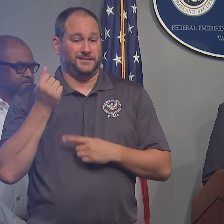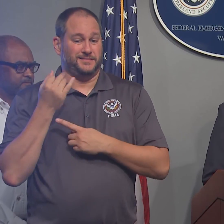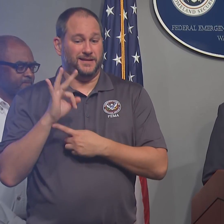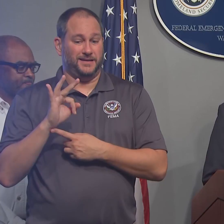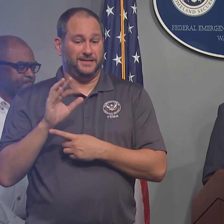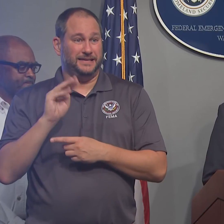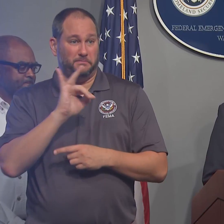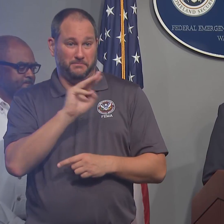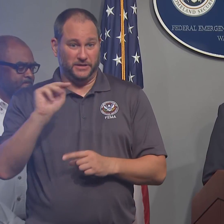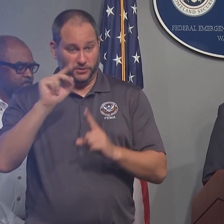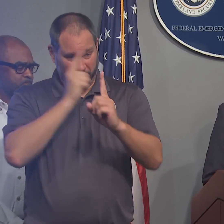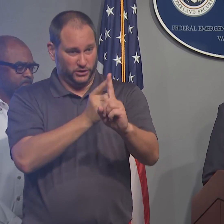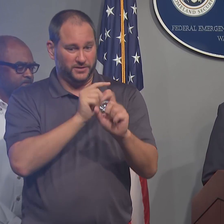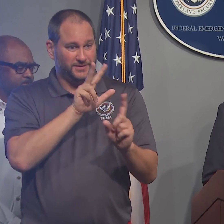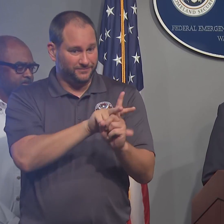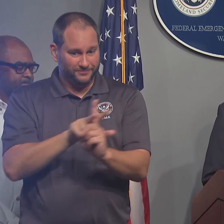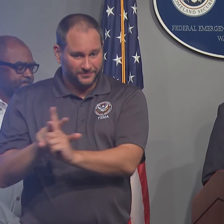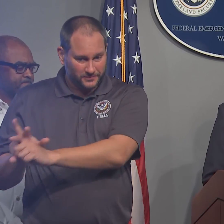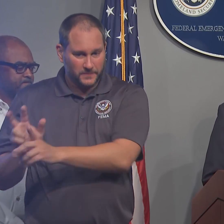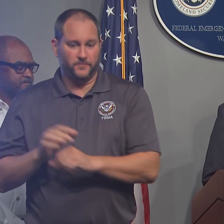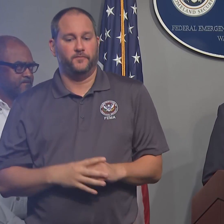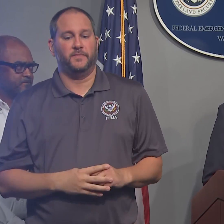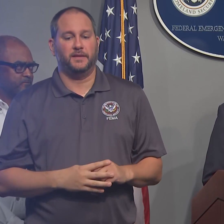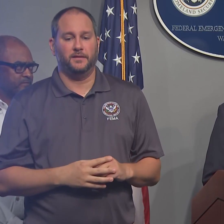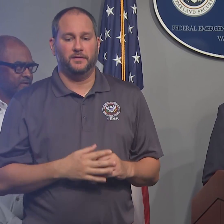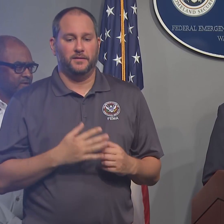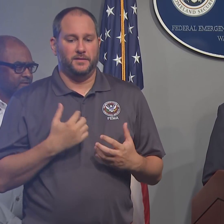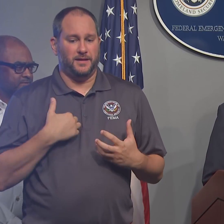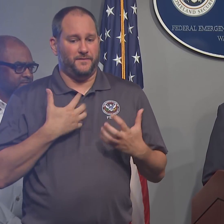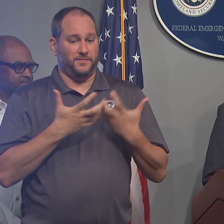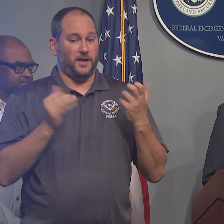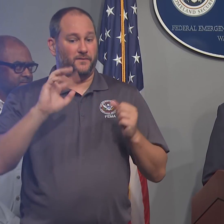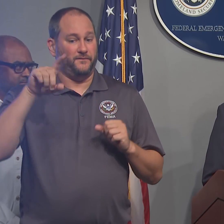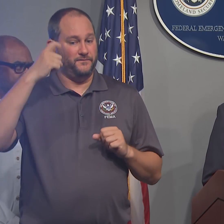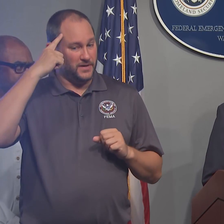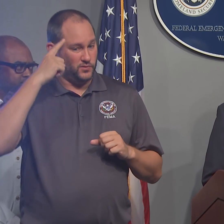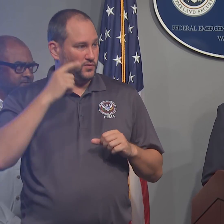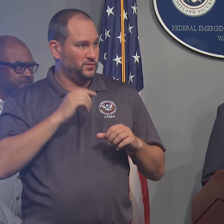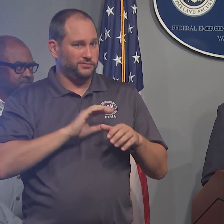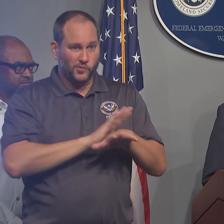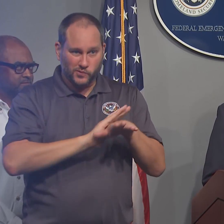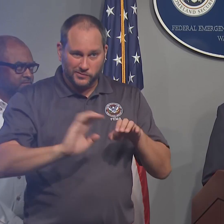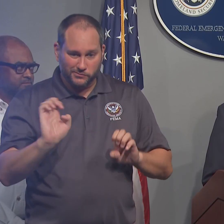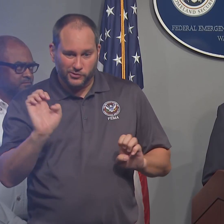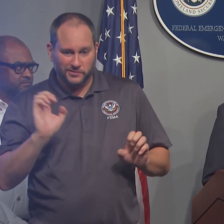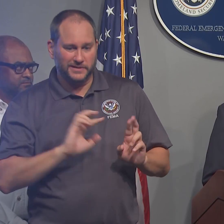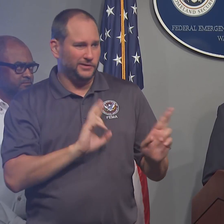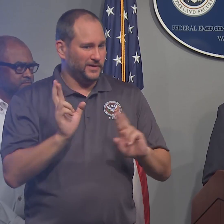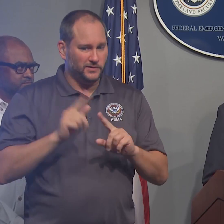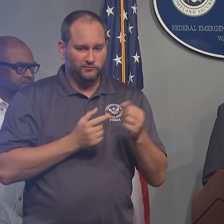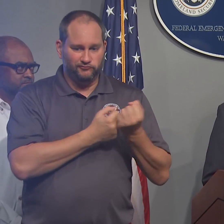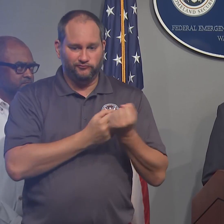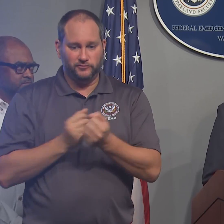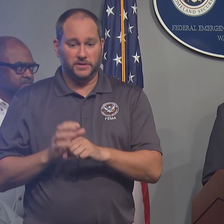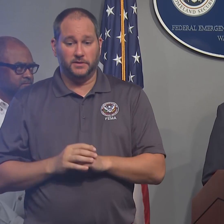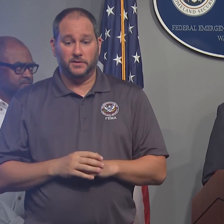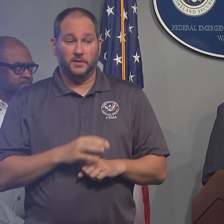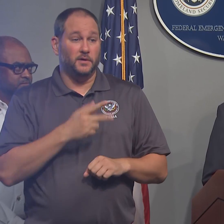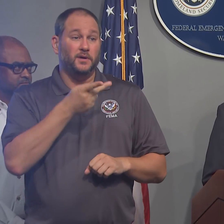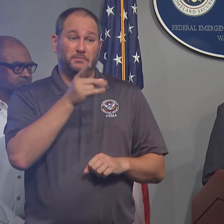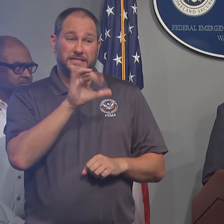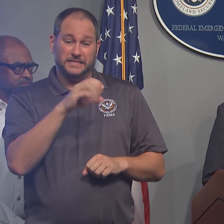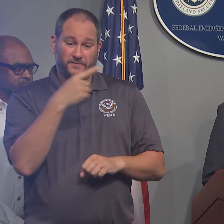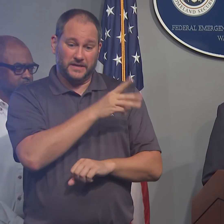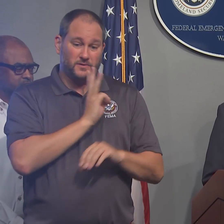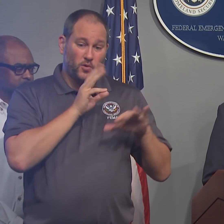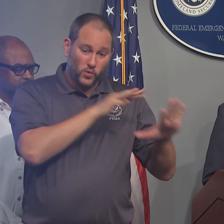coastal emergency dollars. In our Pacific Ocean Division continues to assess and respond to the effects from the typhoon